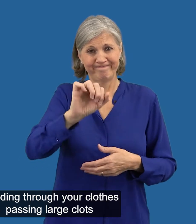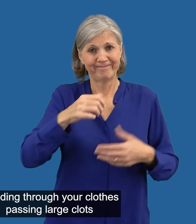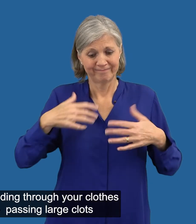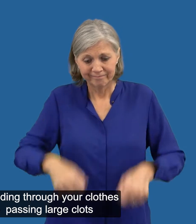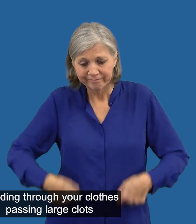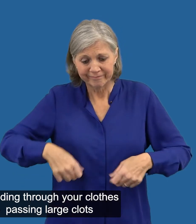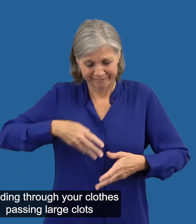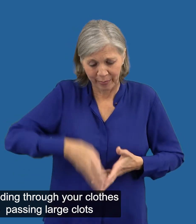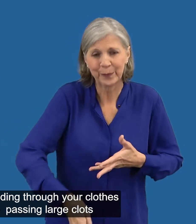bleeding through your clothes,